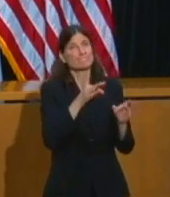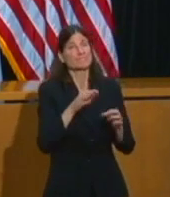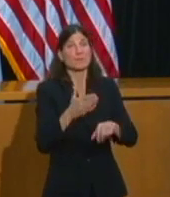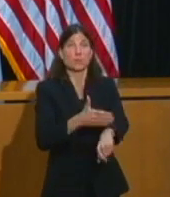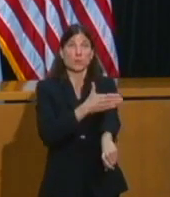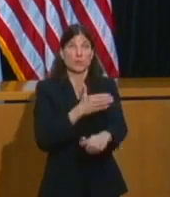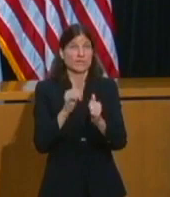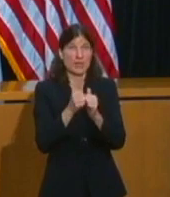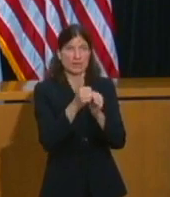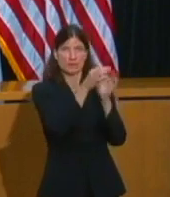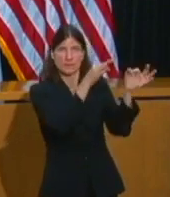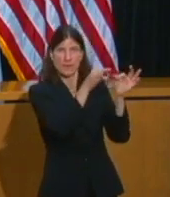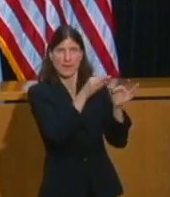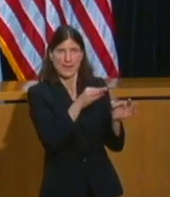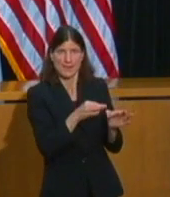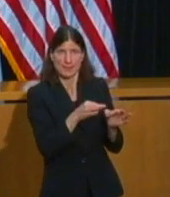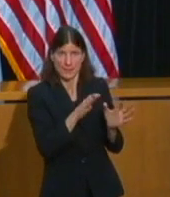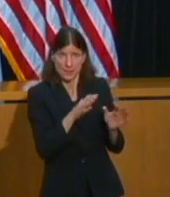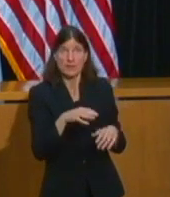put up now